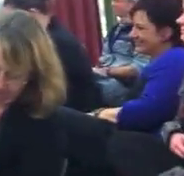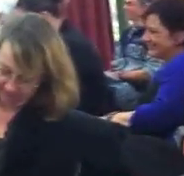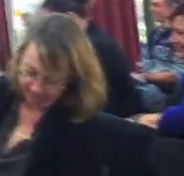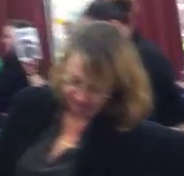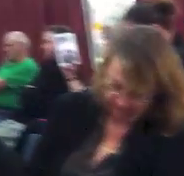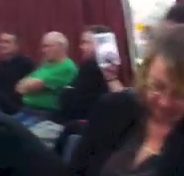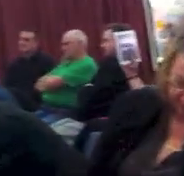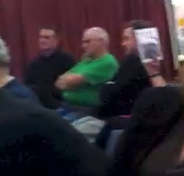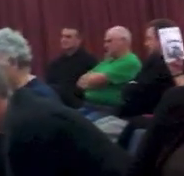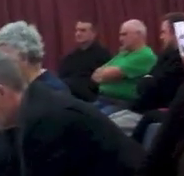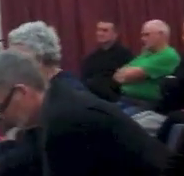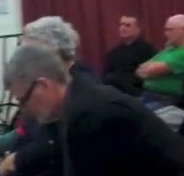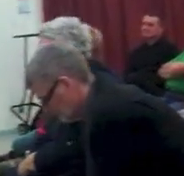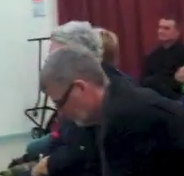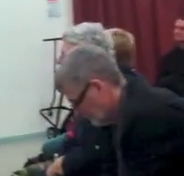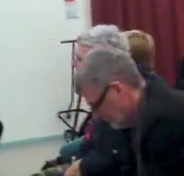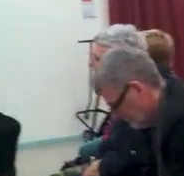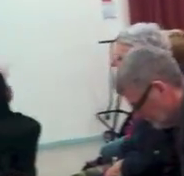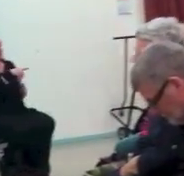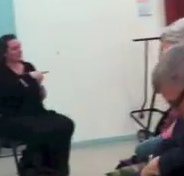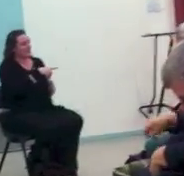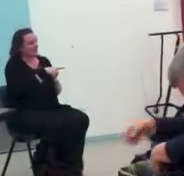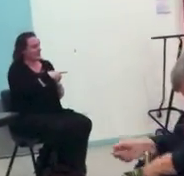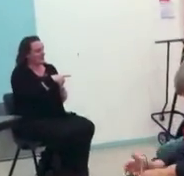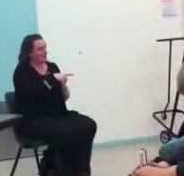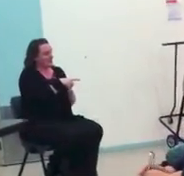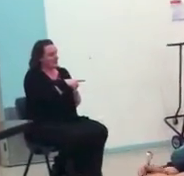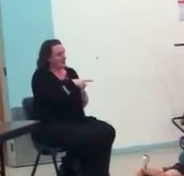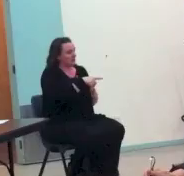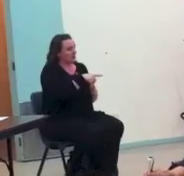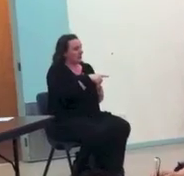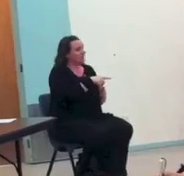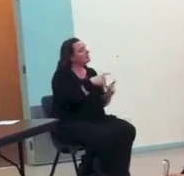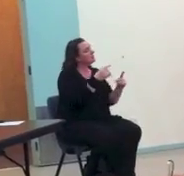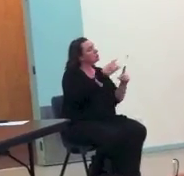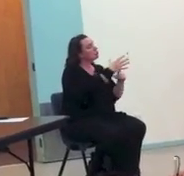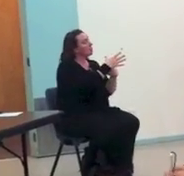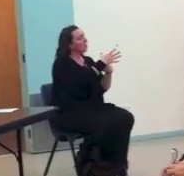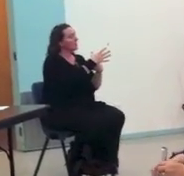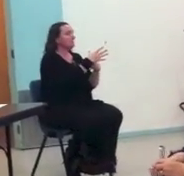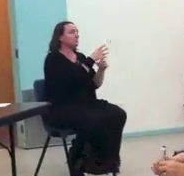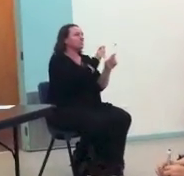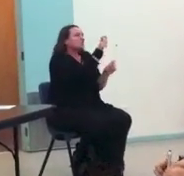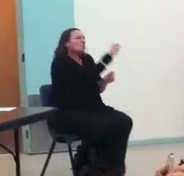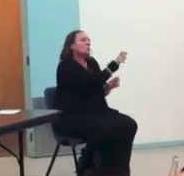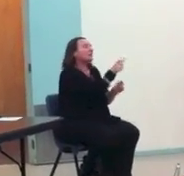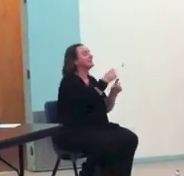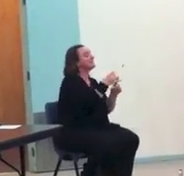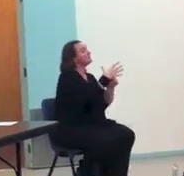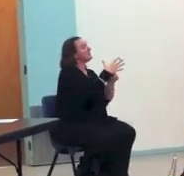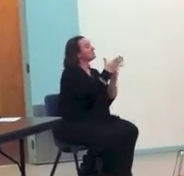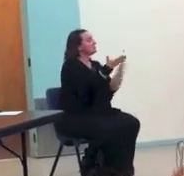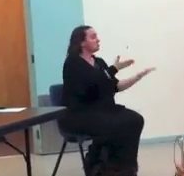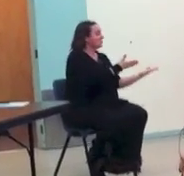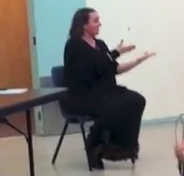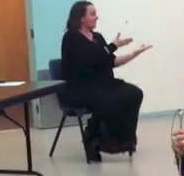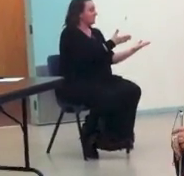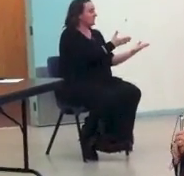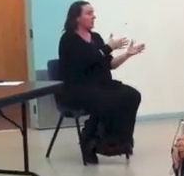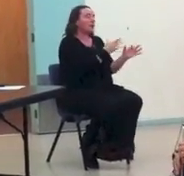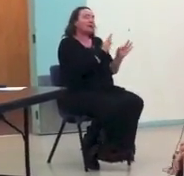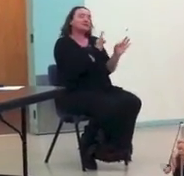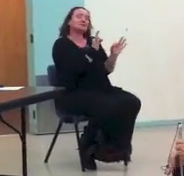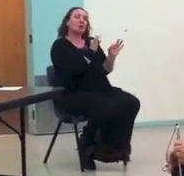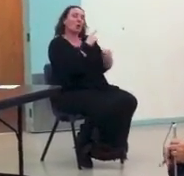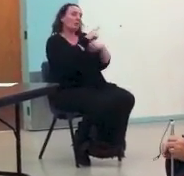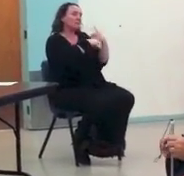What I really want to emphasise, though, is even though we use the term specialist services, which it is, it's not about special